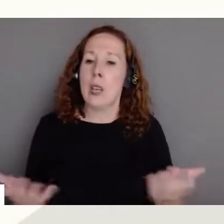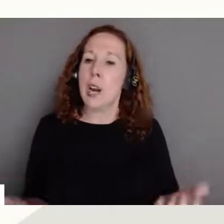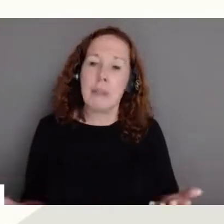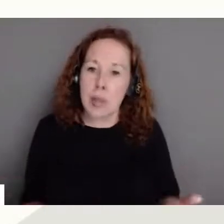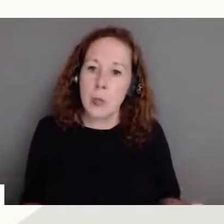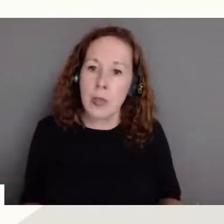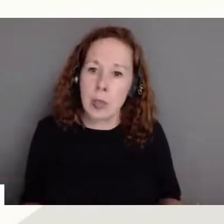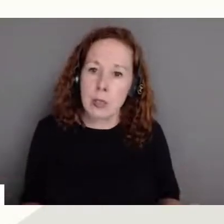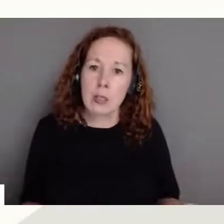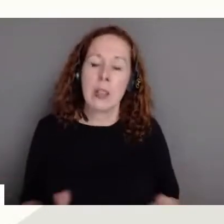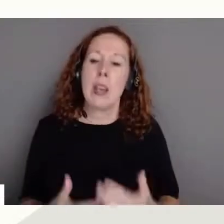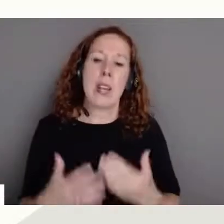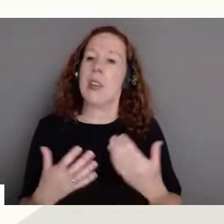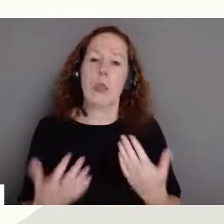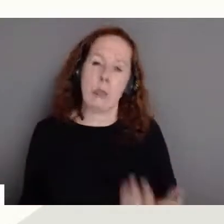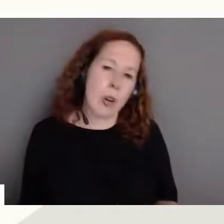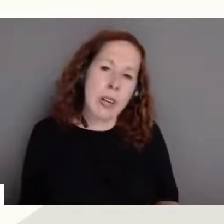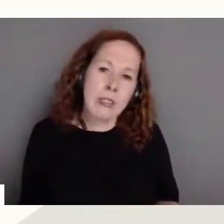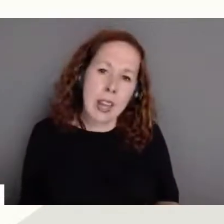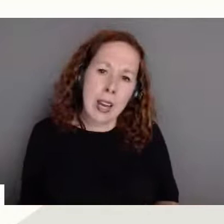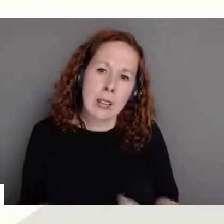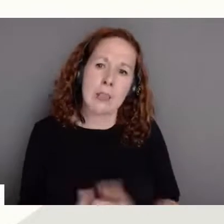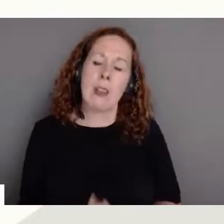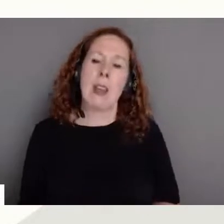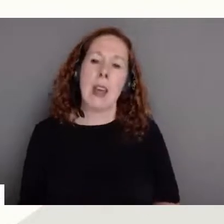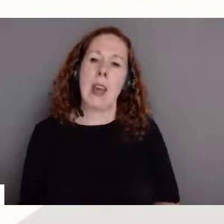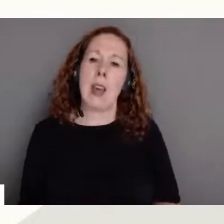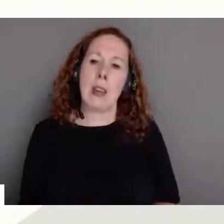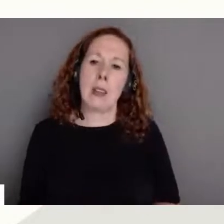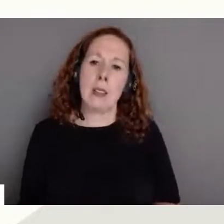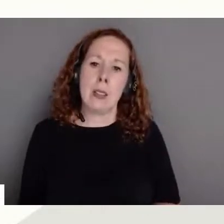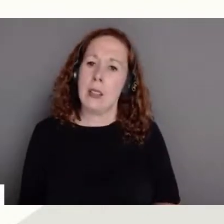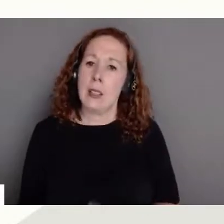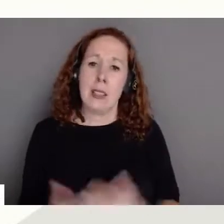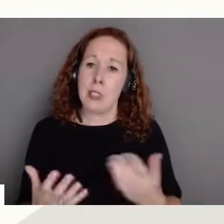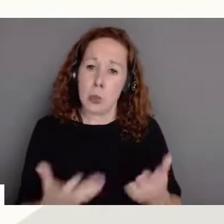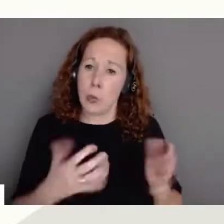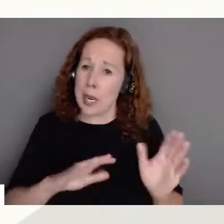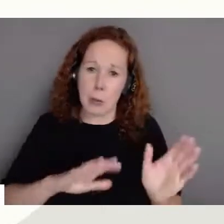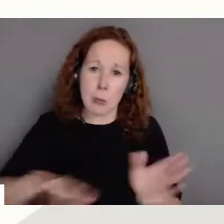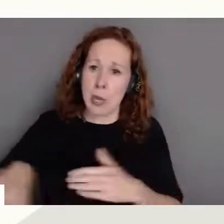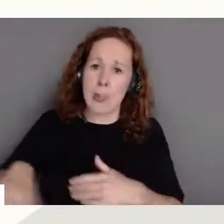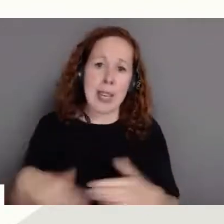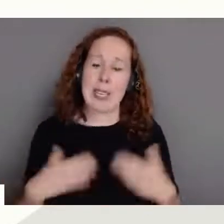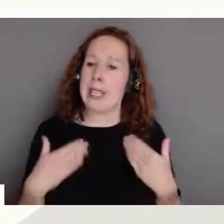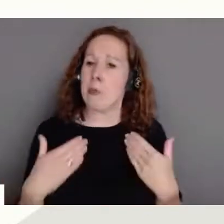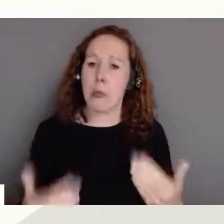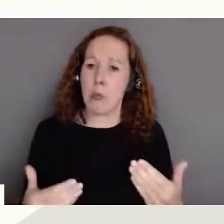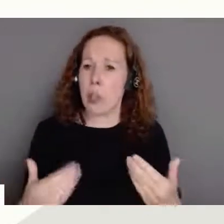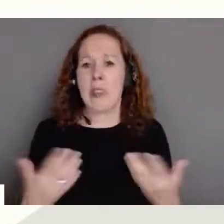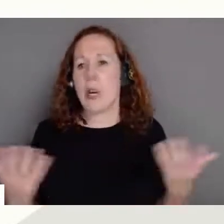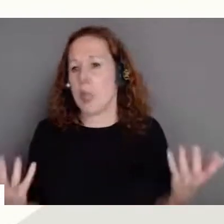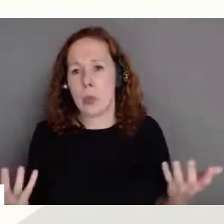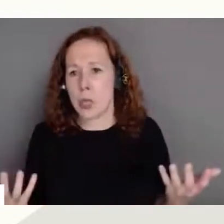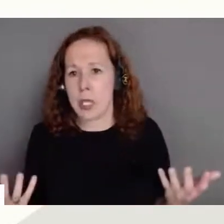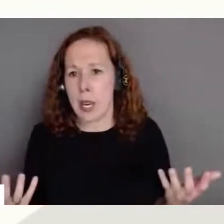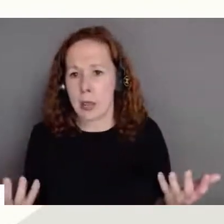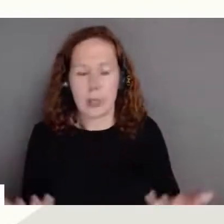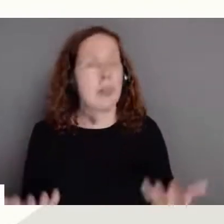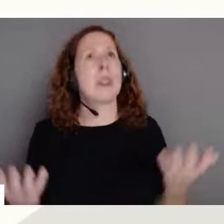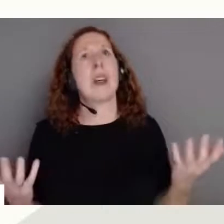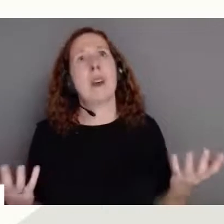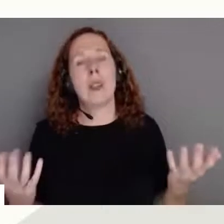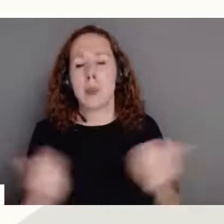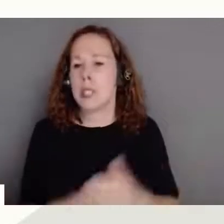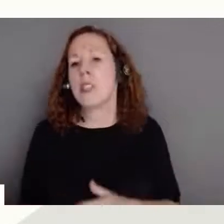were upfront with us and that you Yeah. thought of that. Yeah. And so great, we're beyond that, let's move forward of how we can work